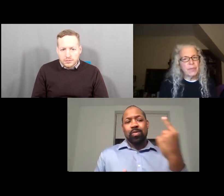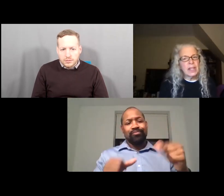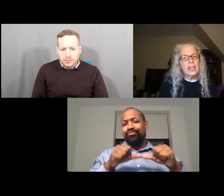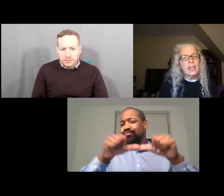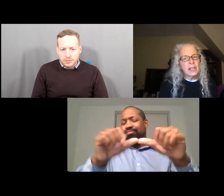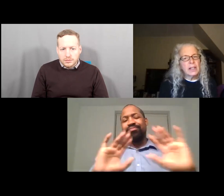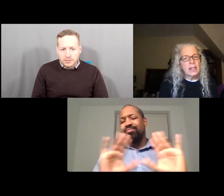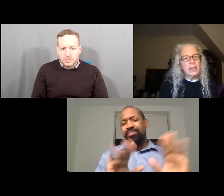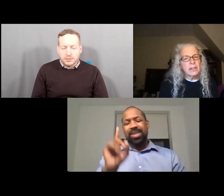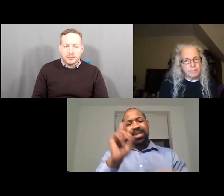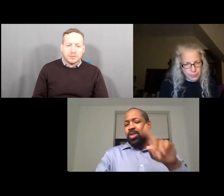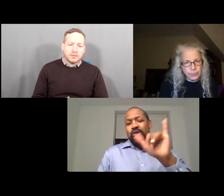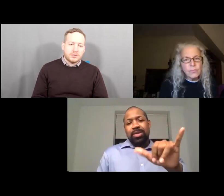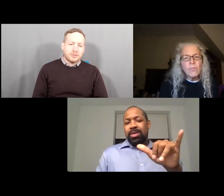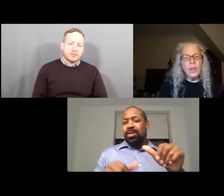on.